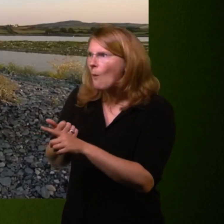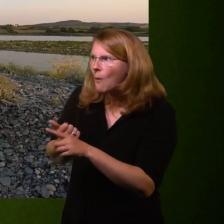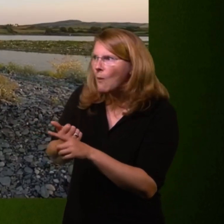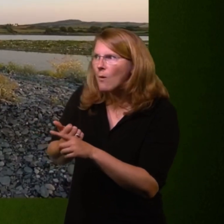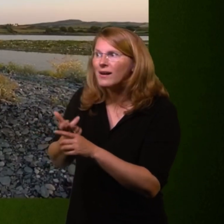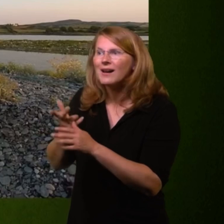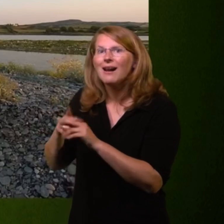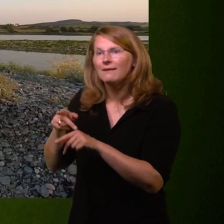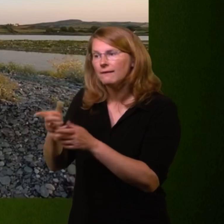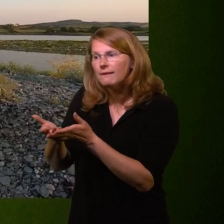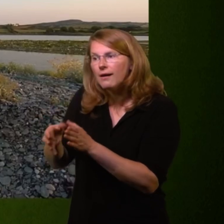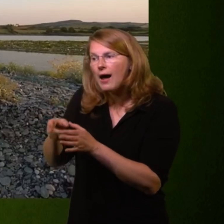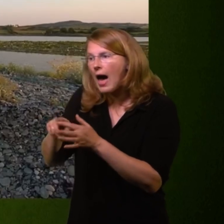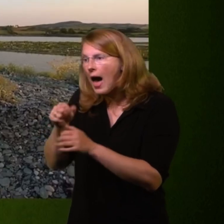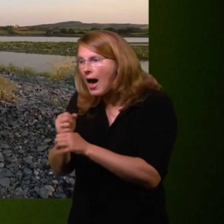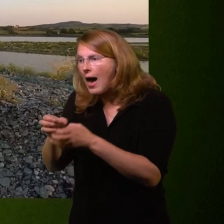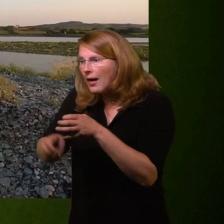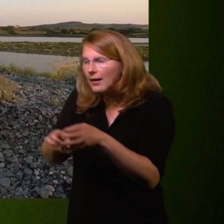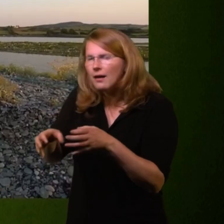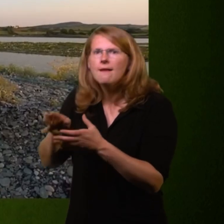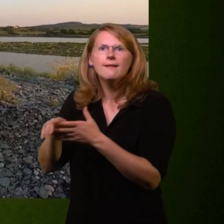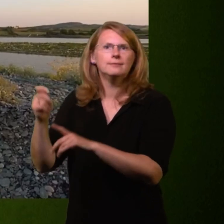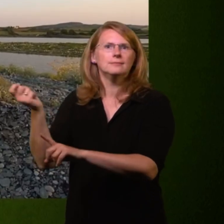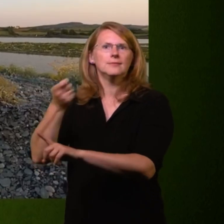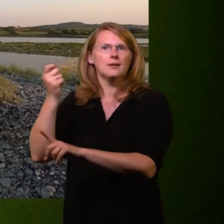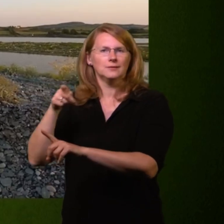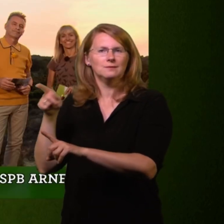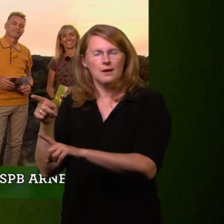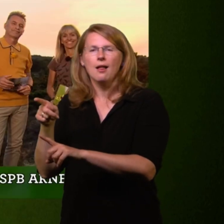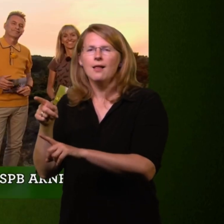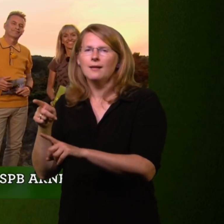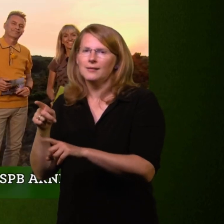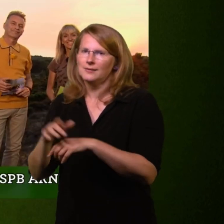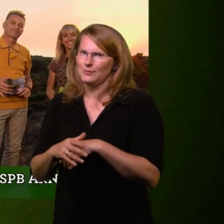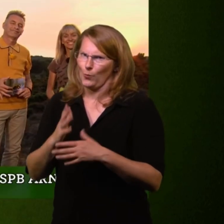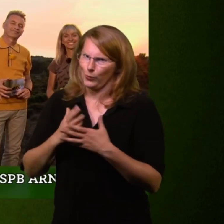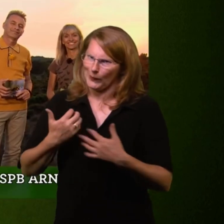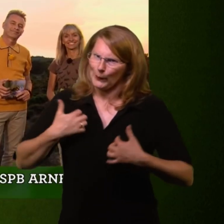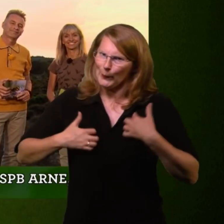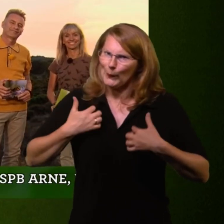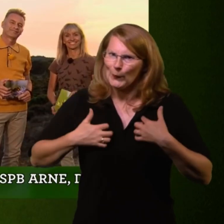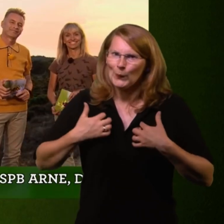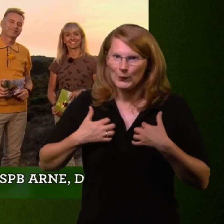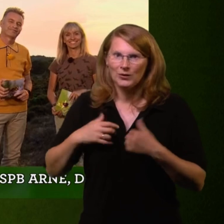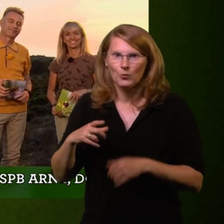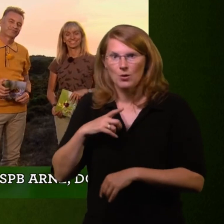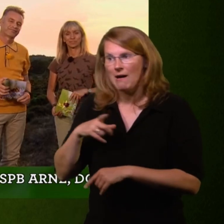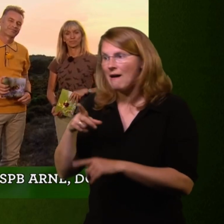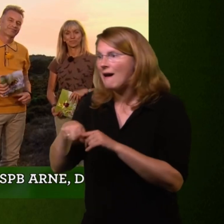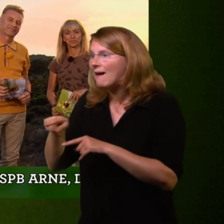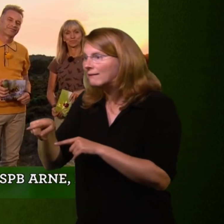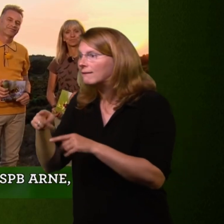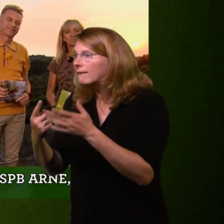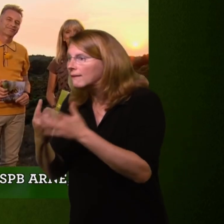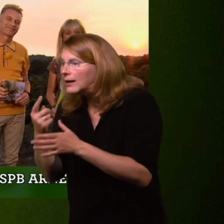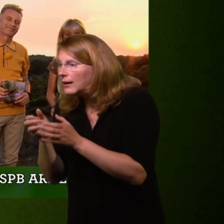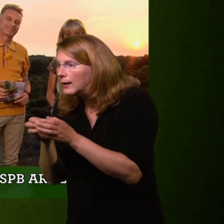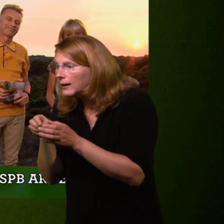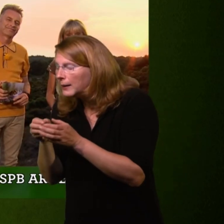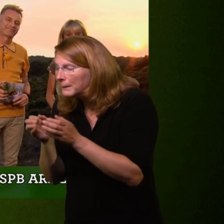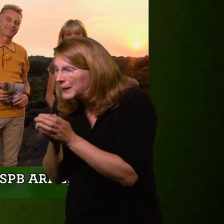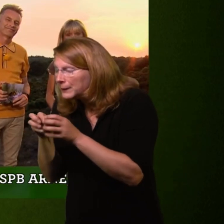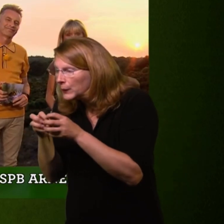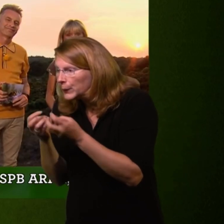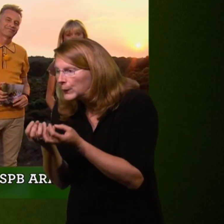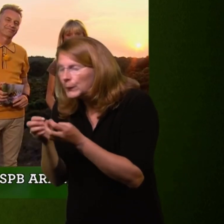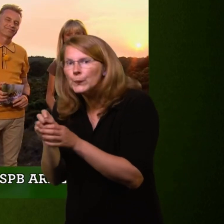eggs. So if that nest is successful, Chris, Michaela, we're very excited because that will be the first successful nesting